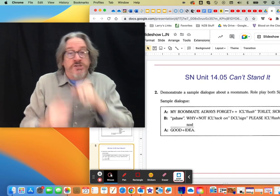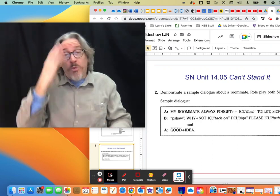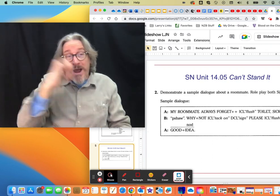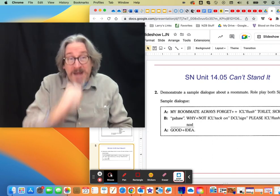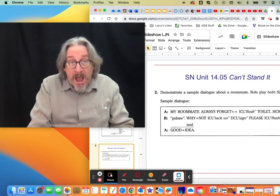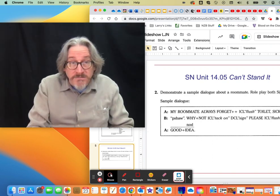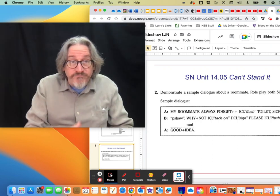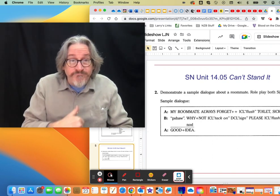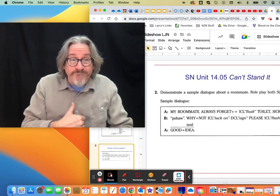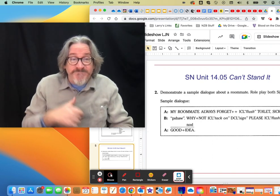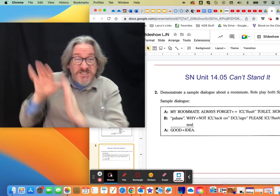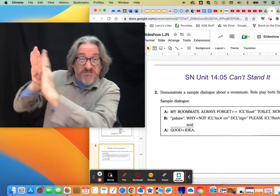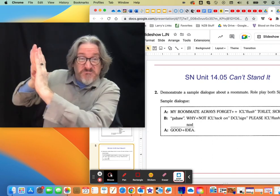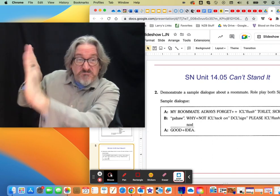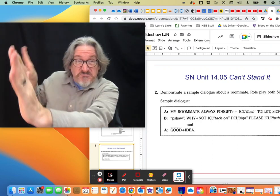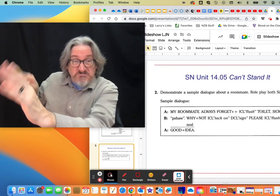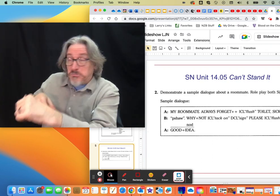So why not?